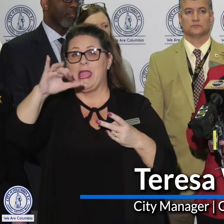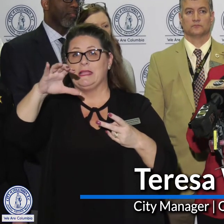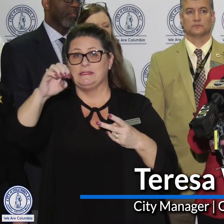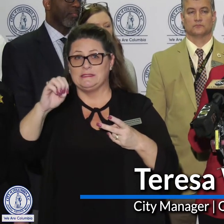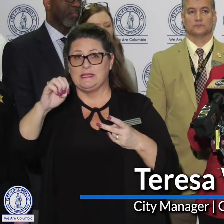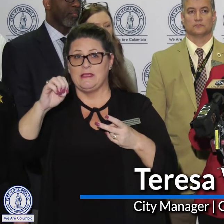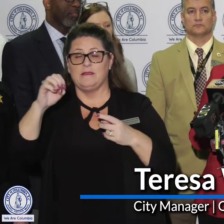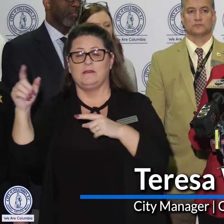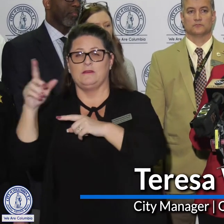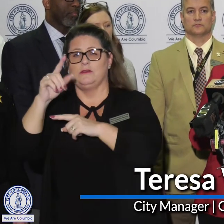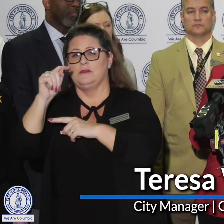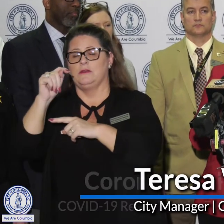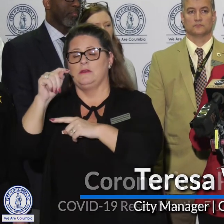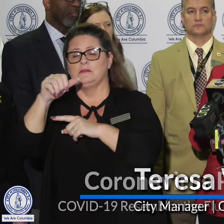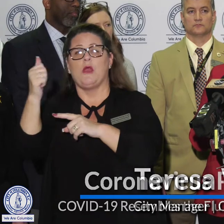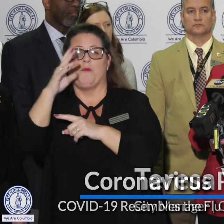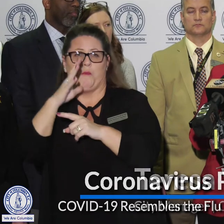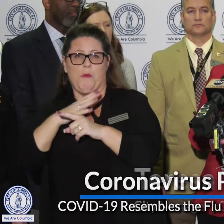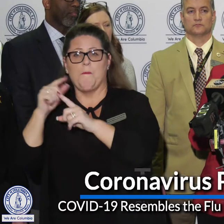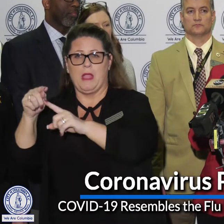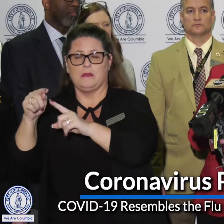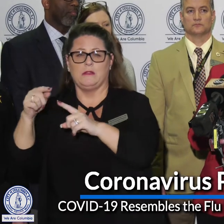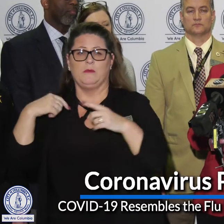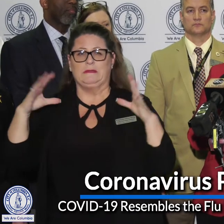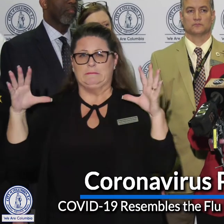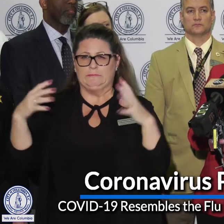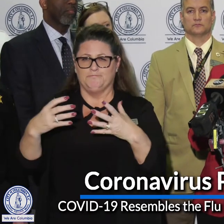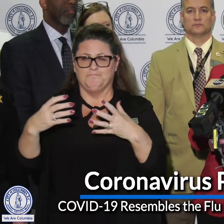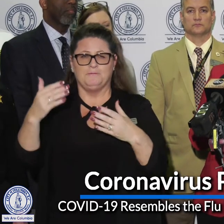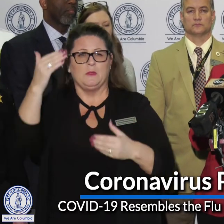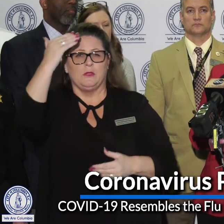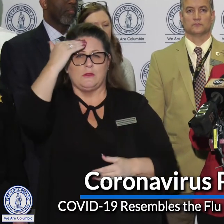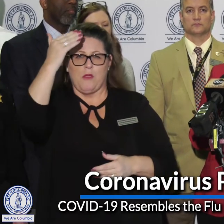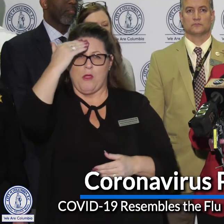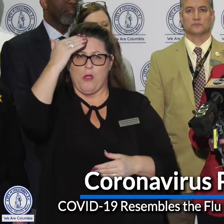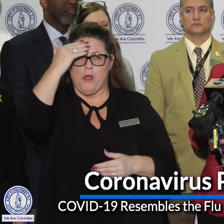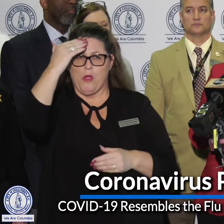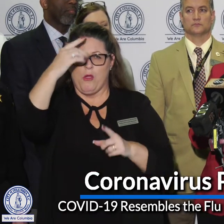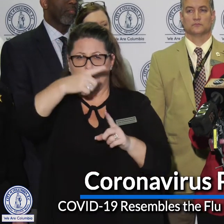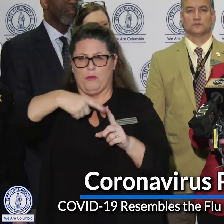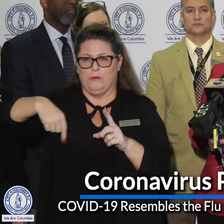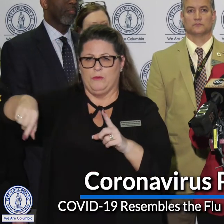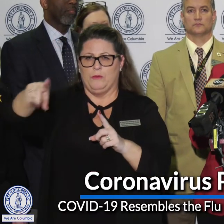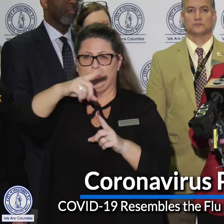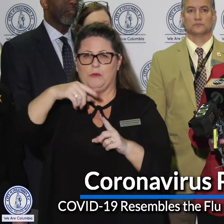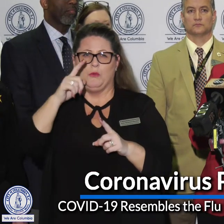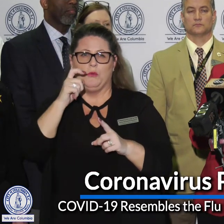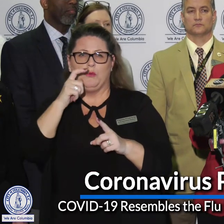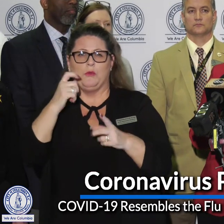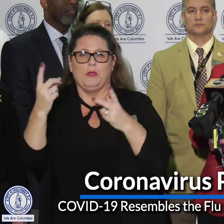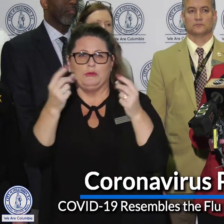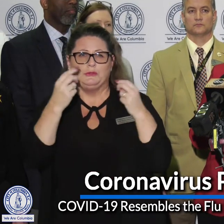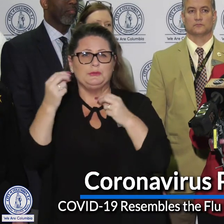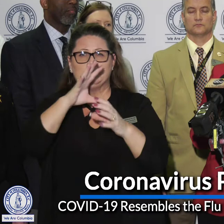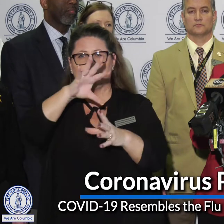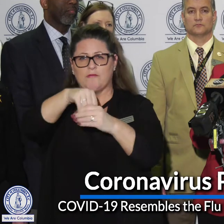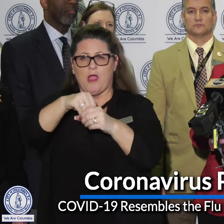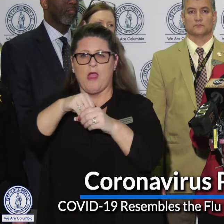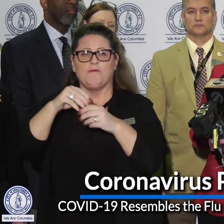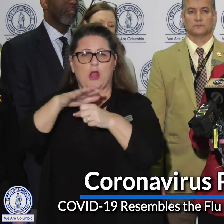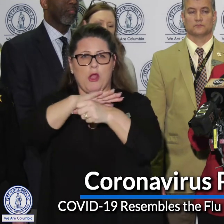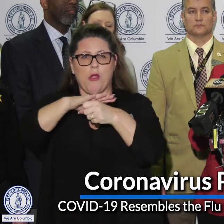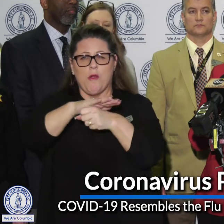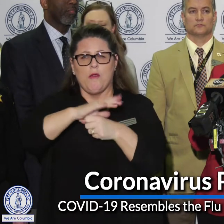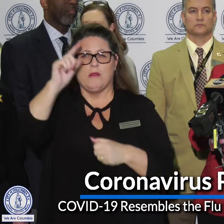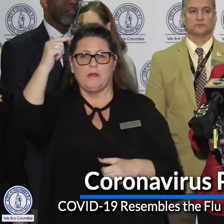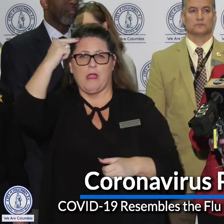think both of us and all of us in the room acknowledge as practitioners of local government and